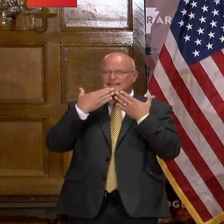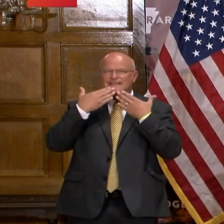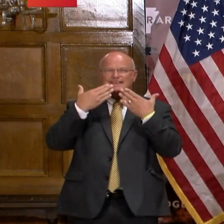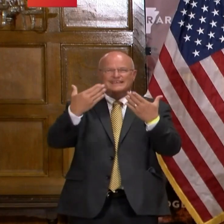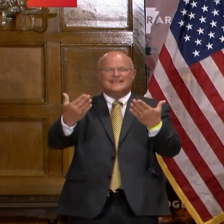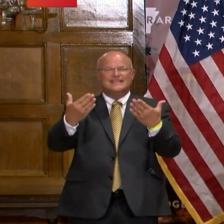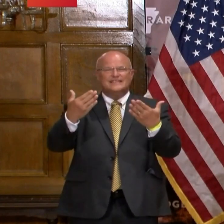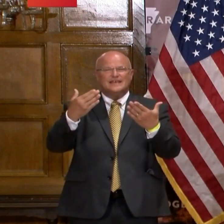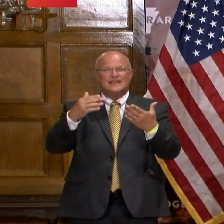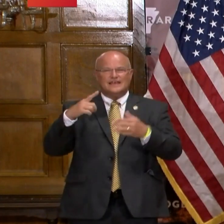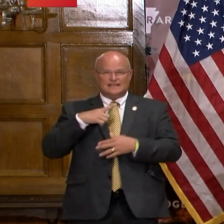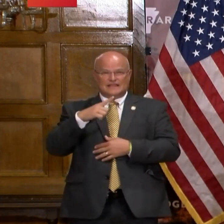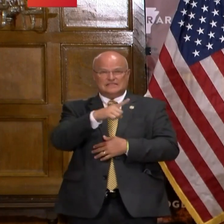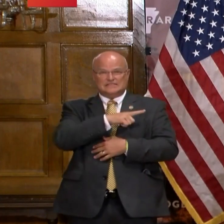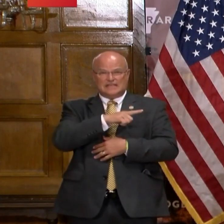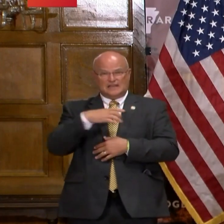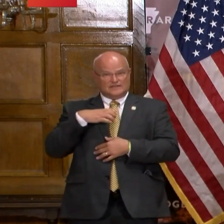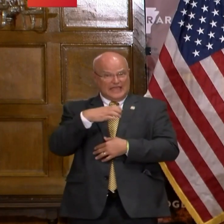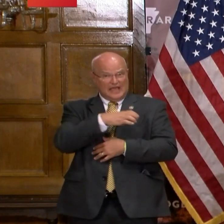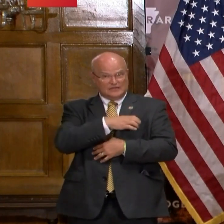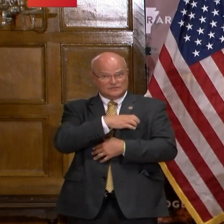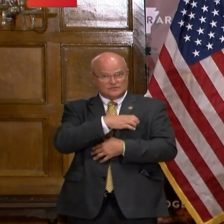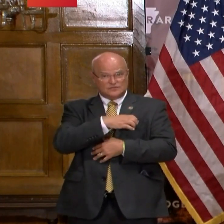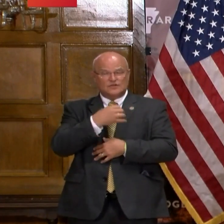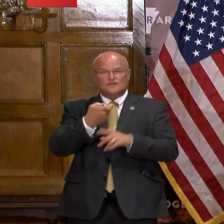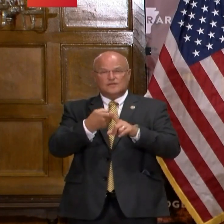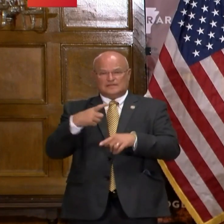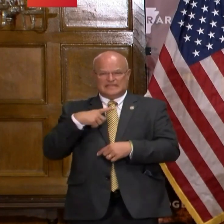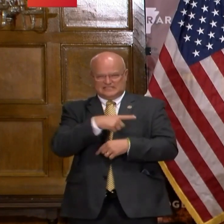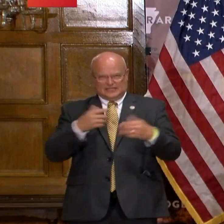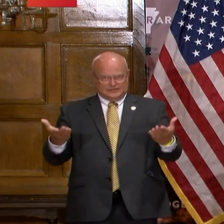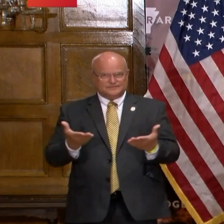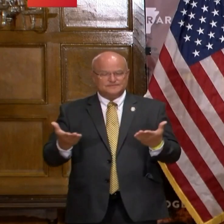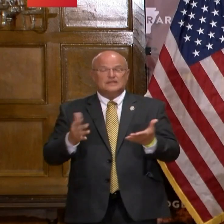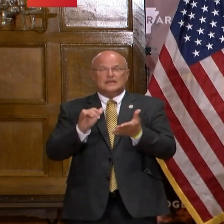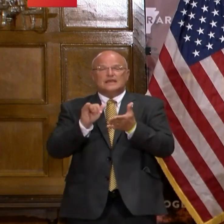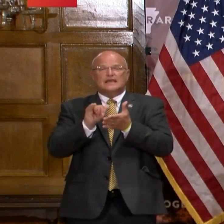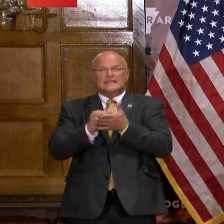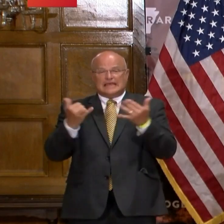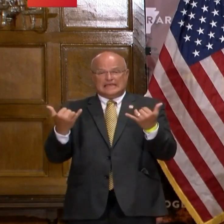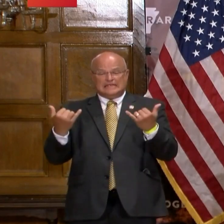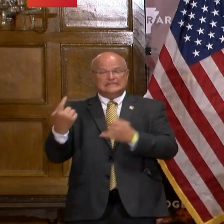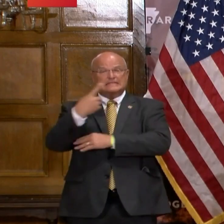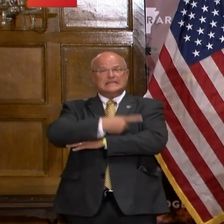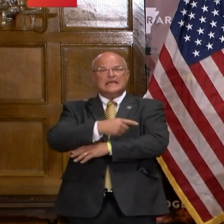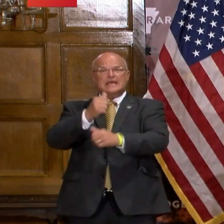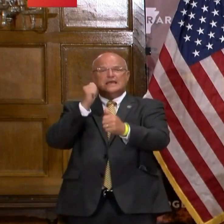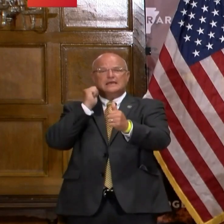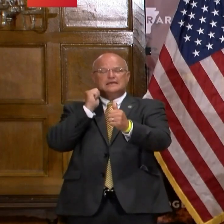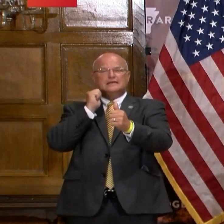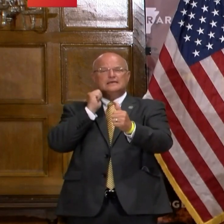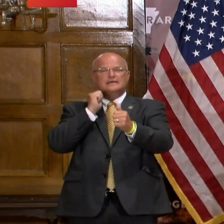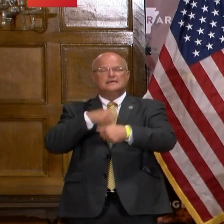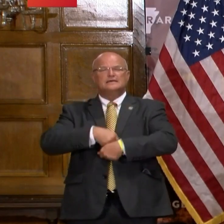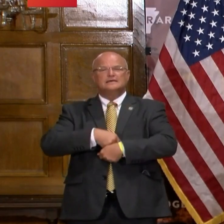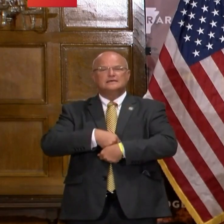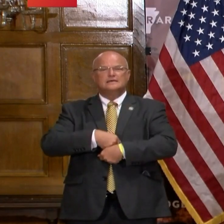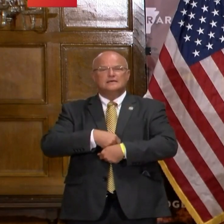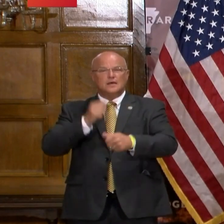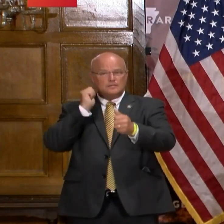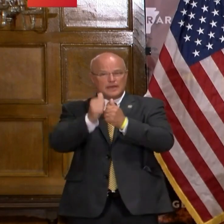the Legislative Council of the General Assembly that today passed out